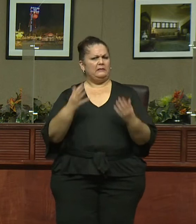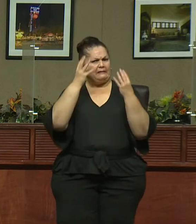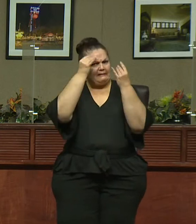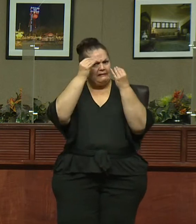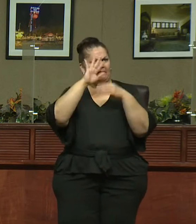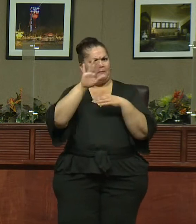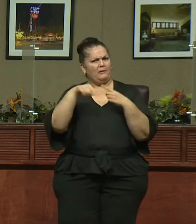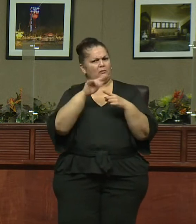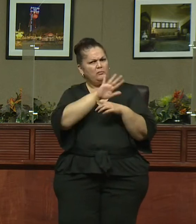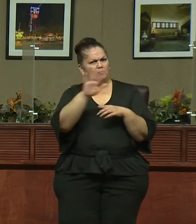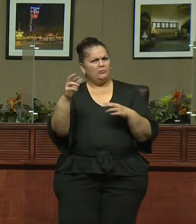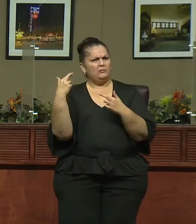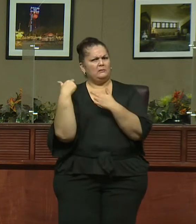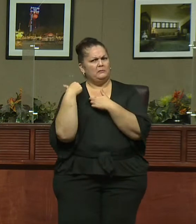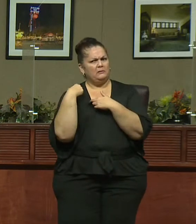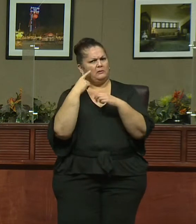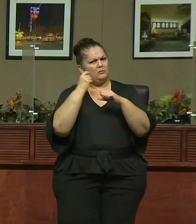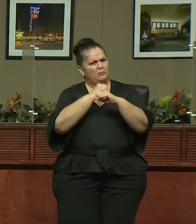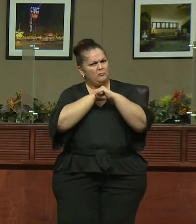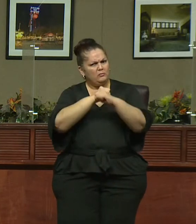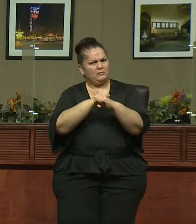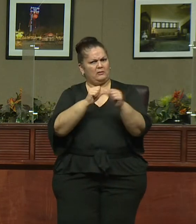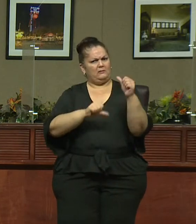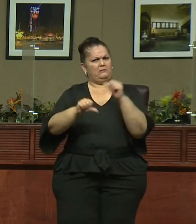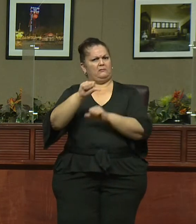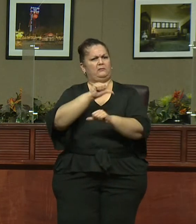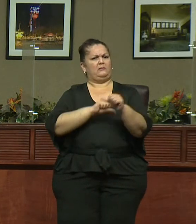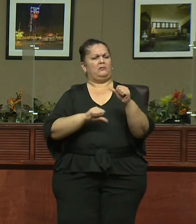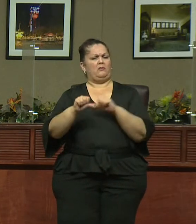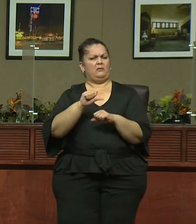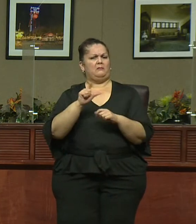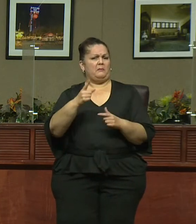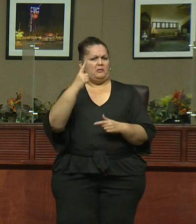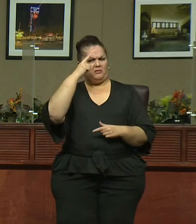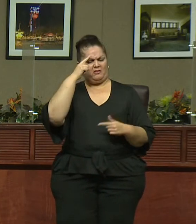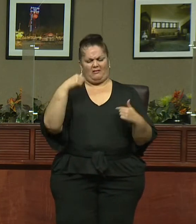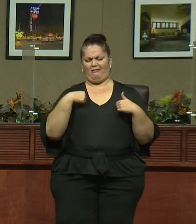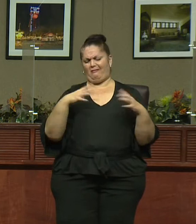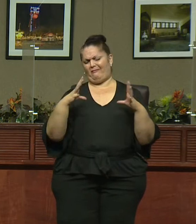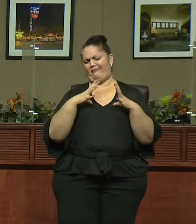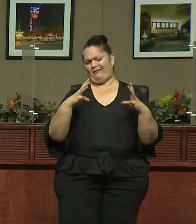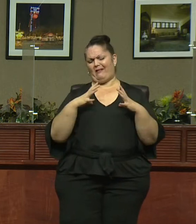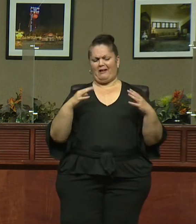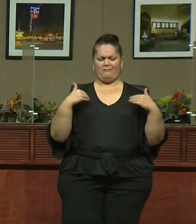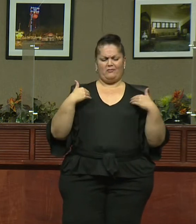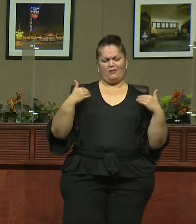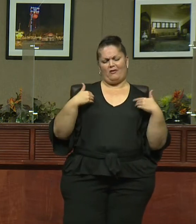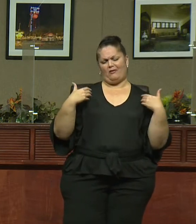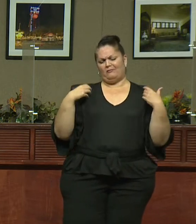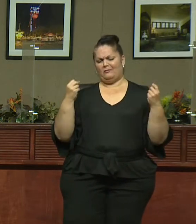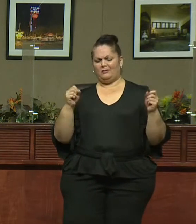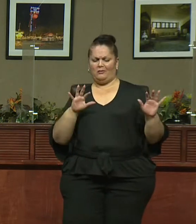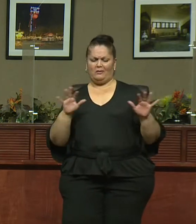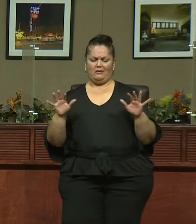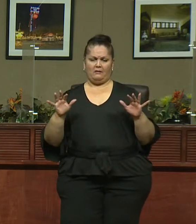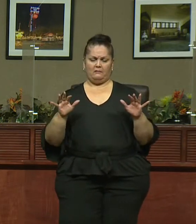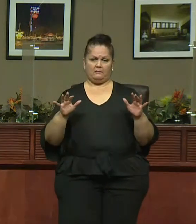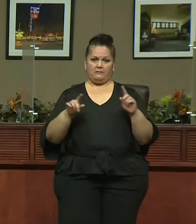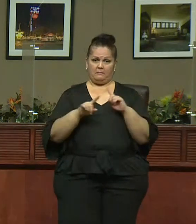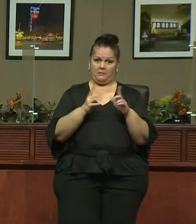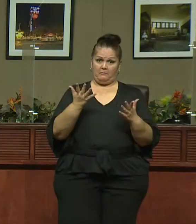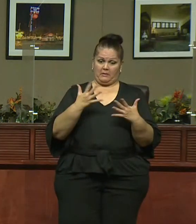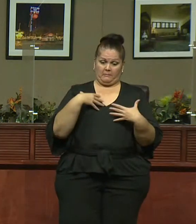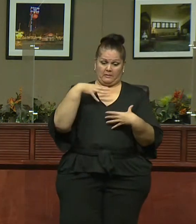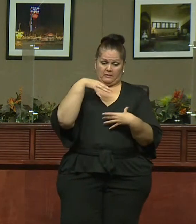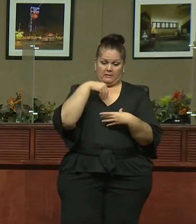your responsibility to protect others. So you may think you're invulnerable and can do these things, but if you're asymptomatic and